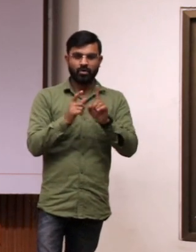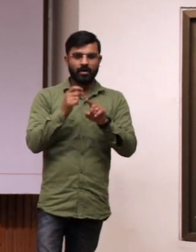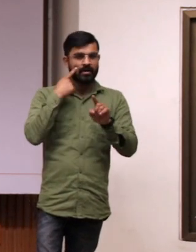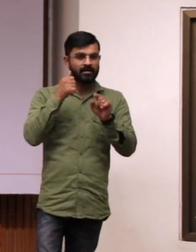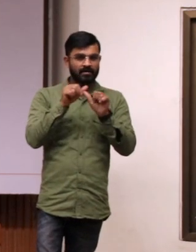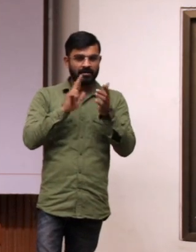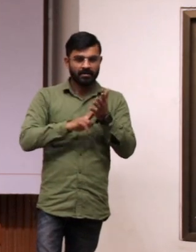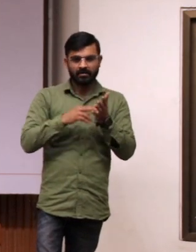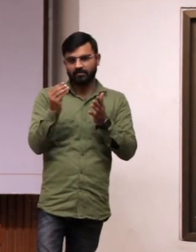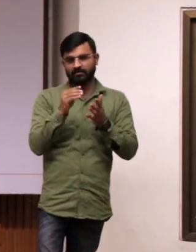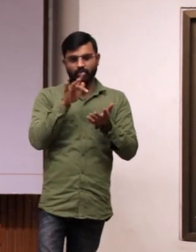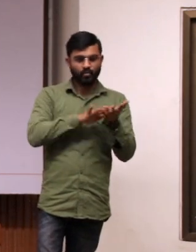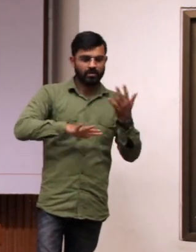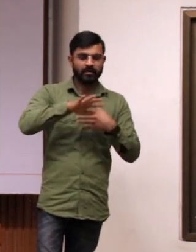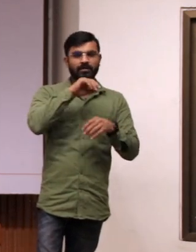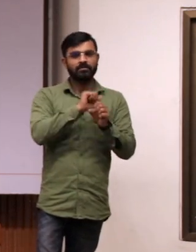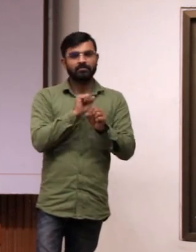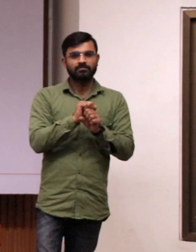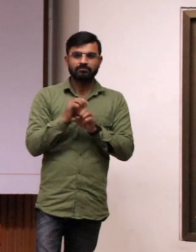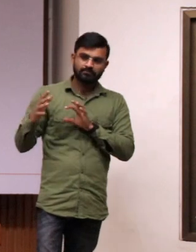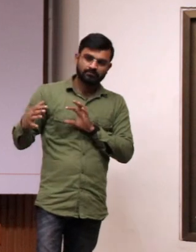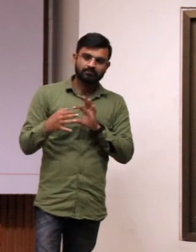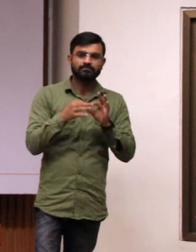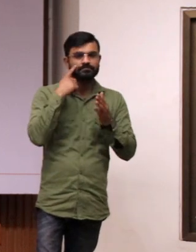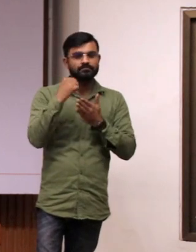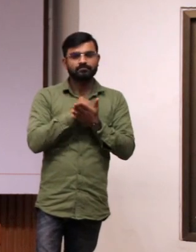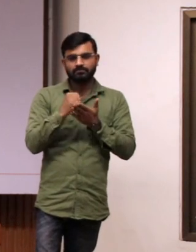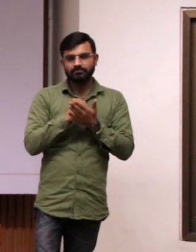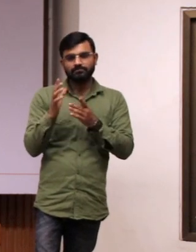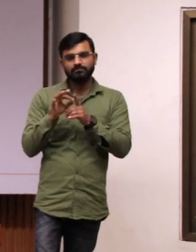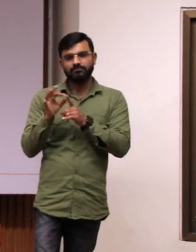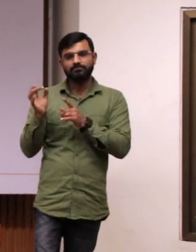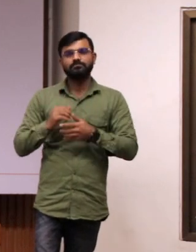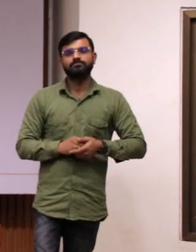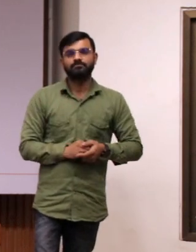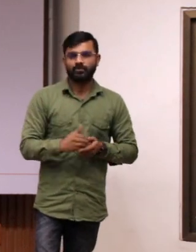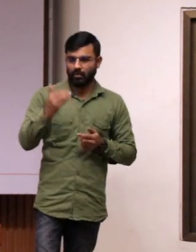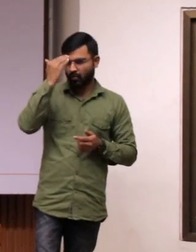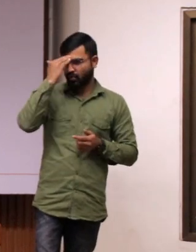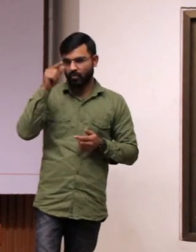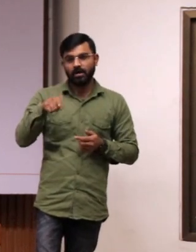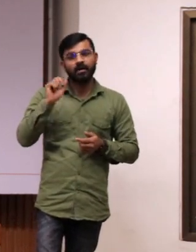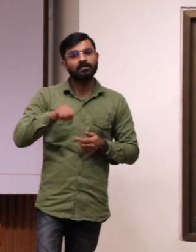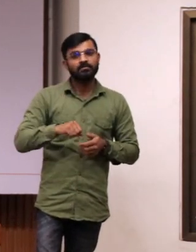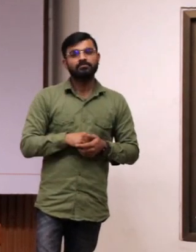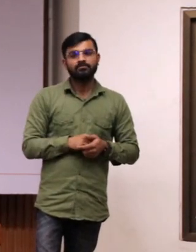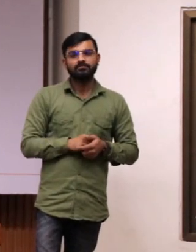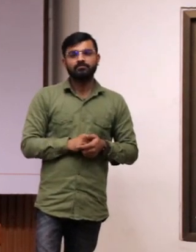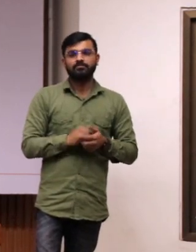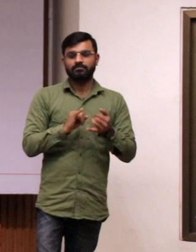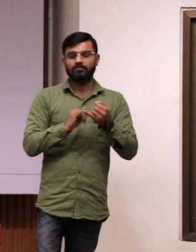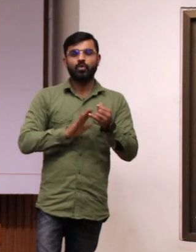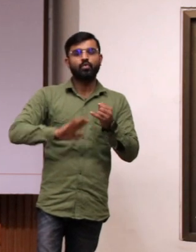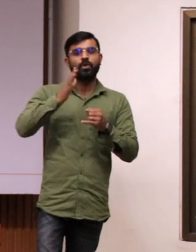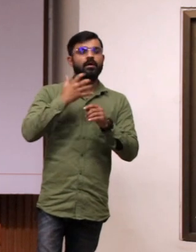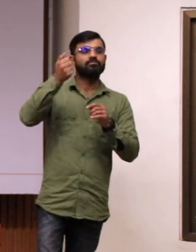something, whereas their silviculture practices was something that they were known for. They were the sahabs in